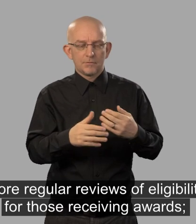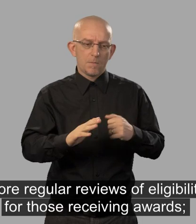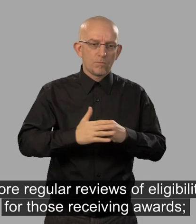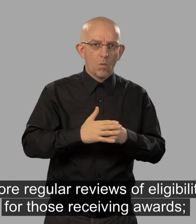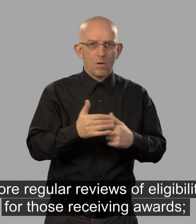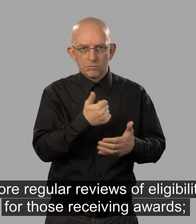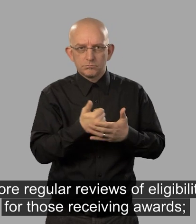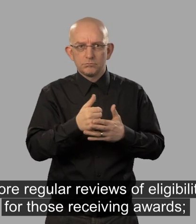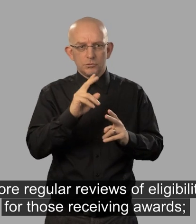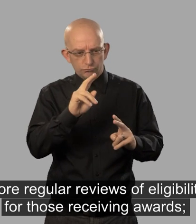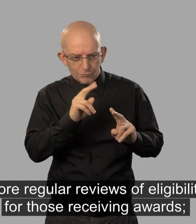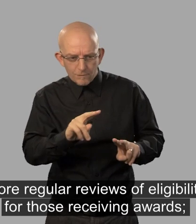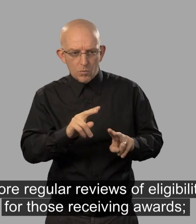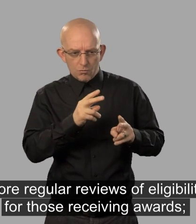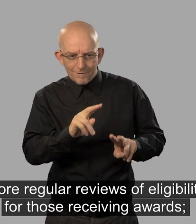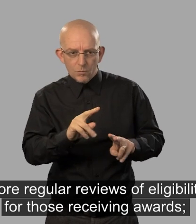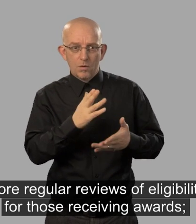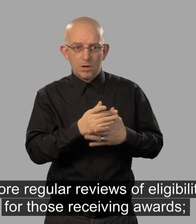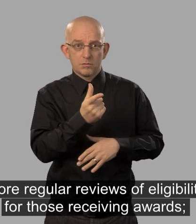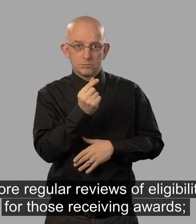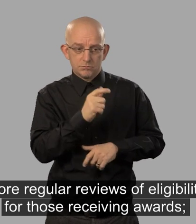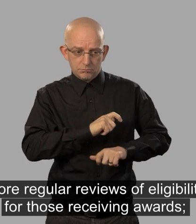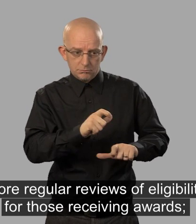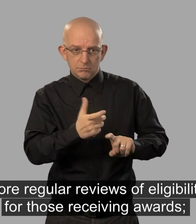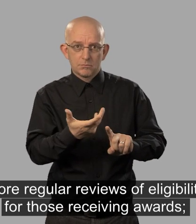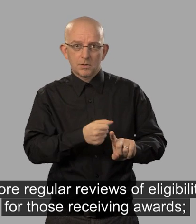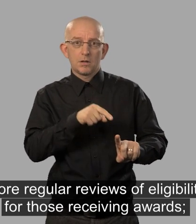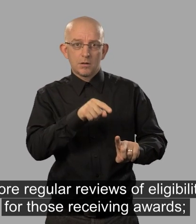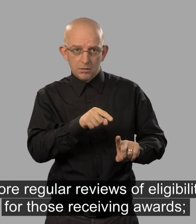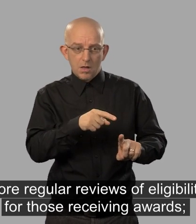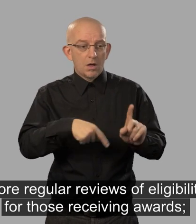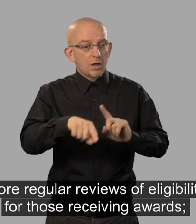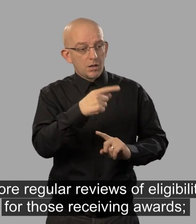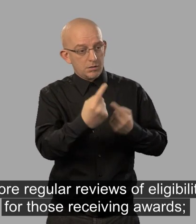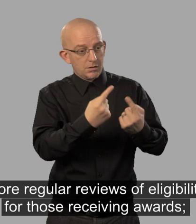More regular reviews of eligibility for those receiving awards.